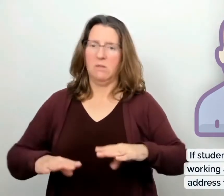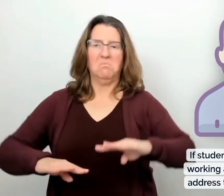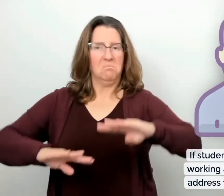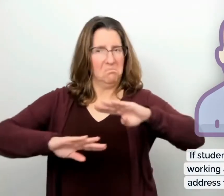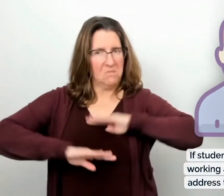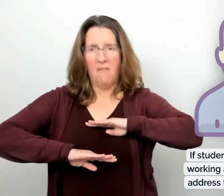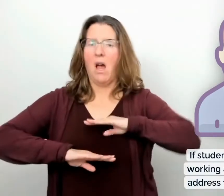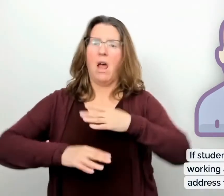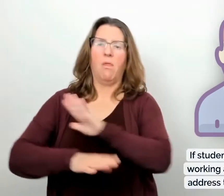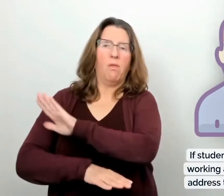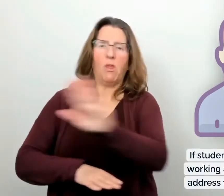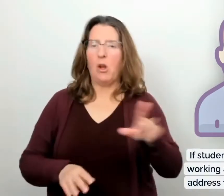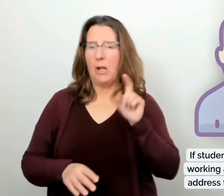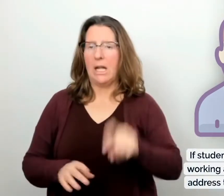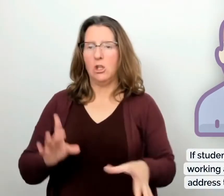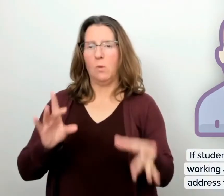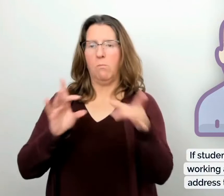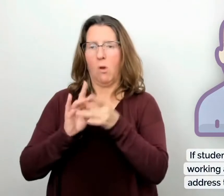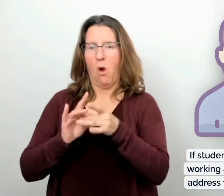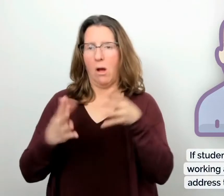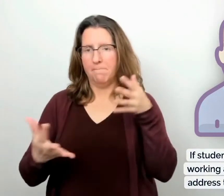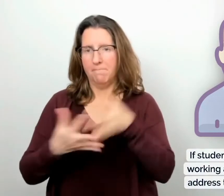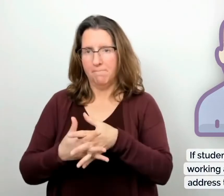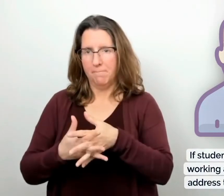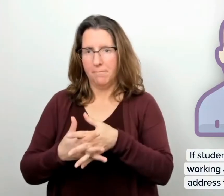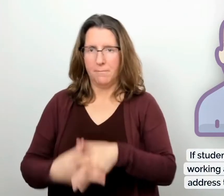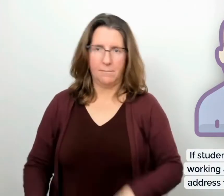you are addressing their need for belonging.